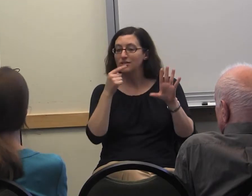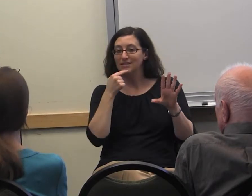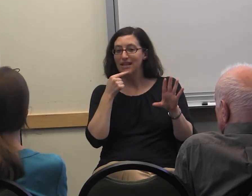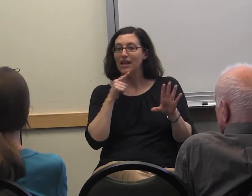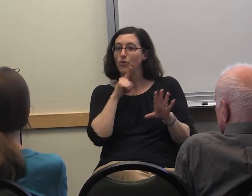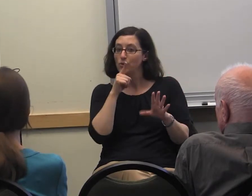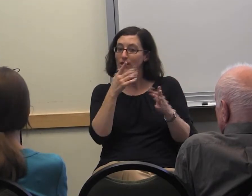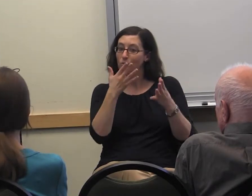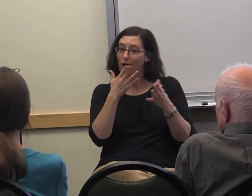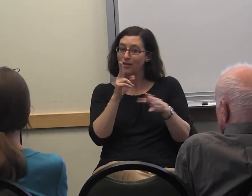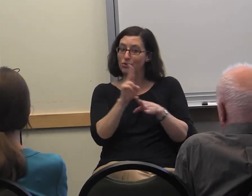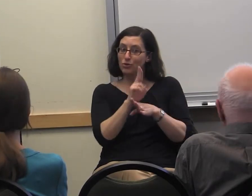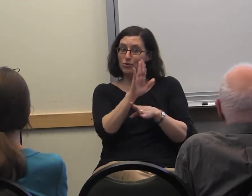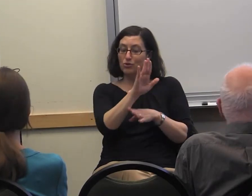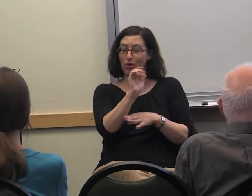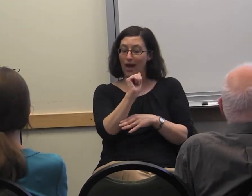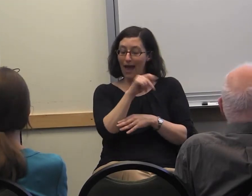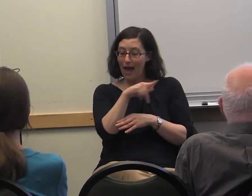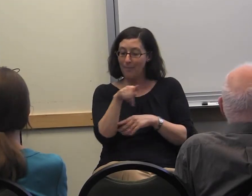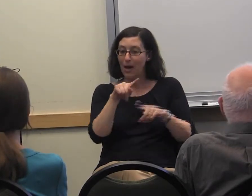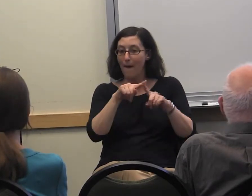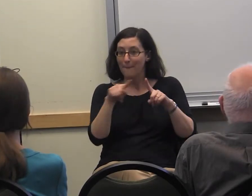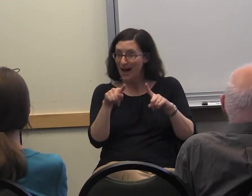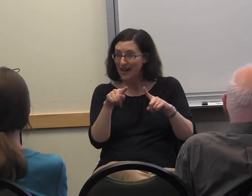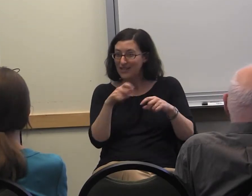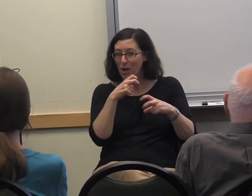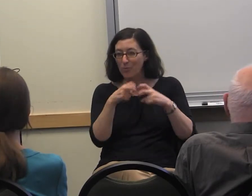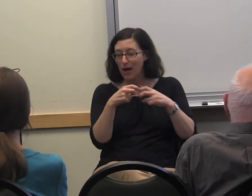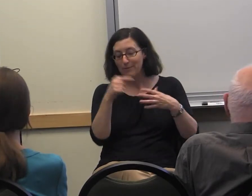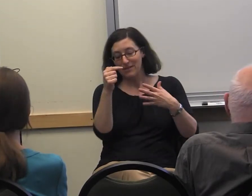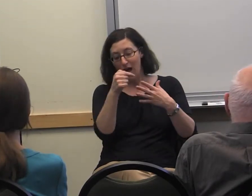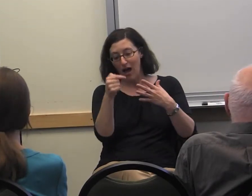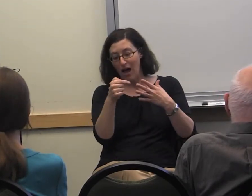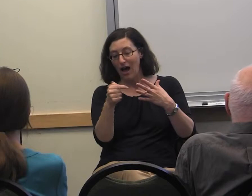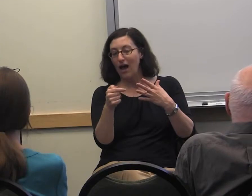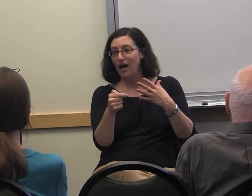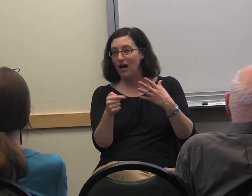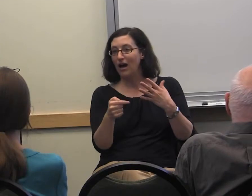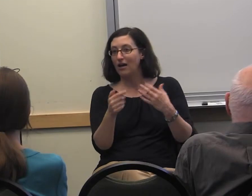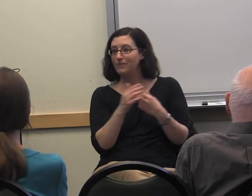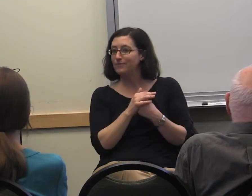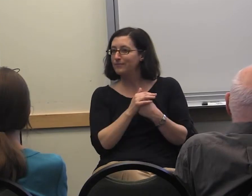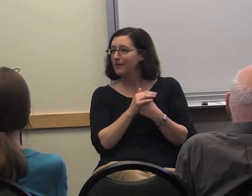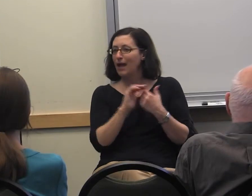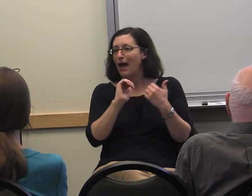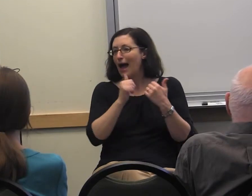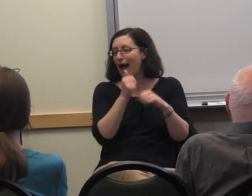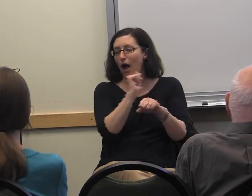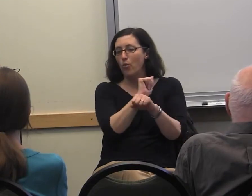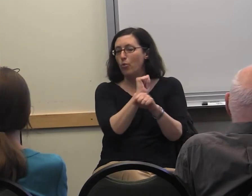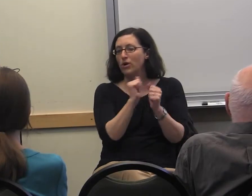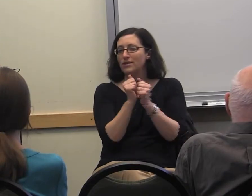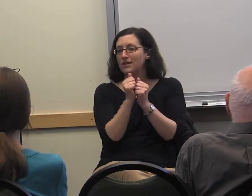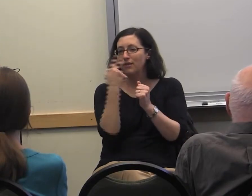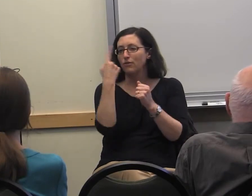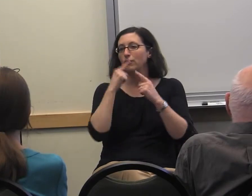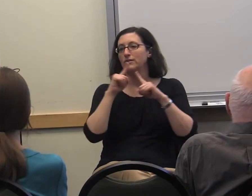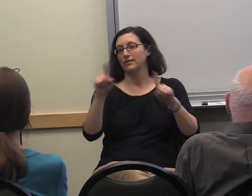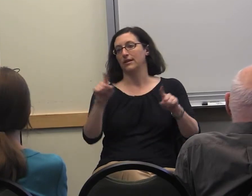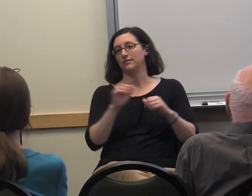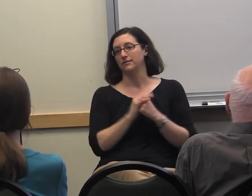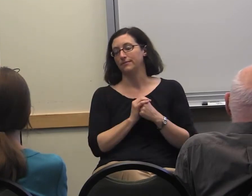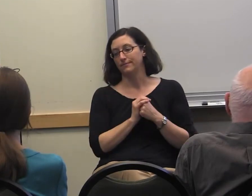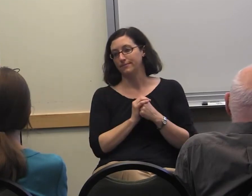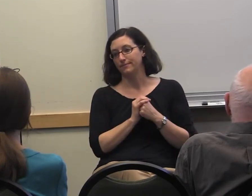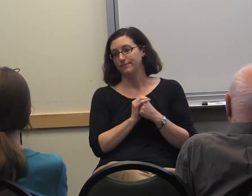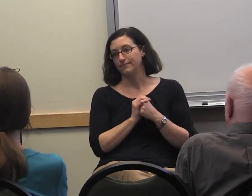really love to use your app, but here's what's stopping me, and I'd like to know how we can work together to get that solved.